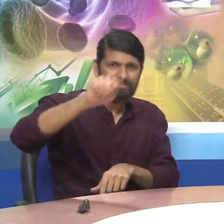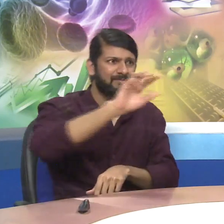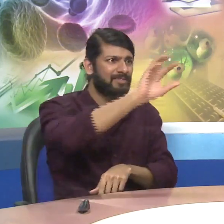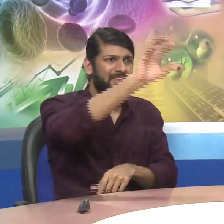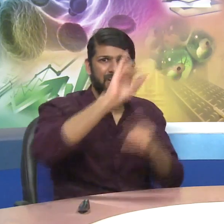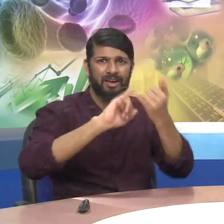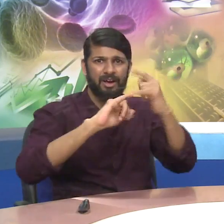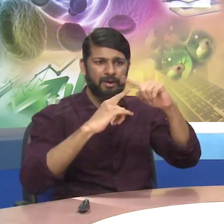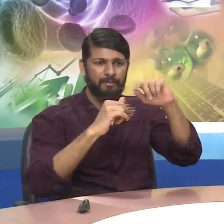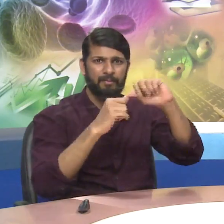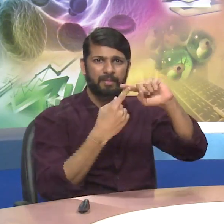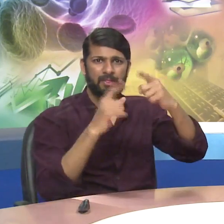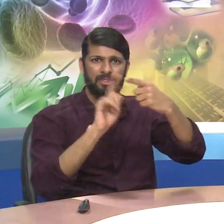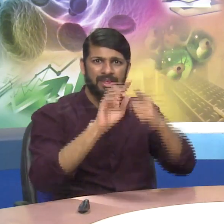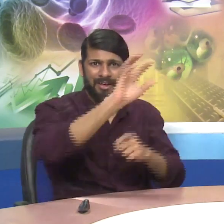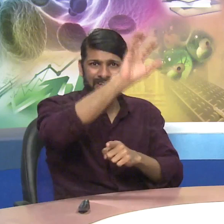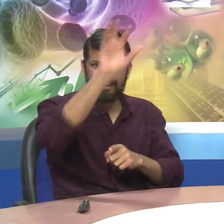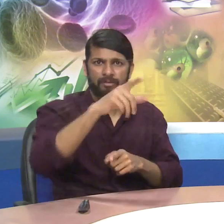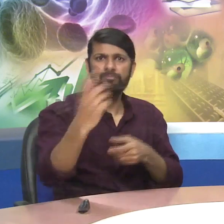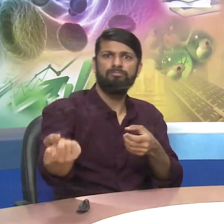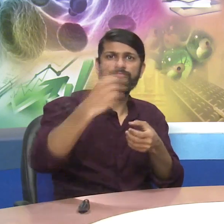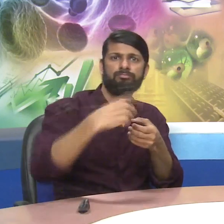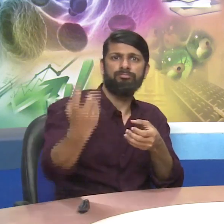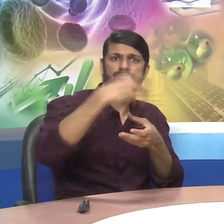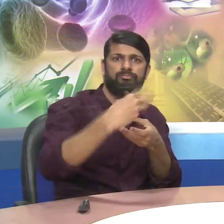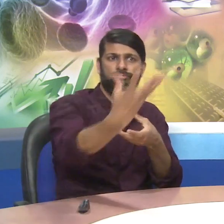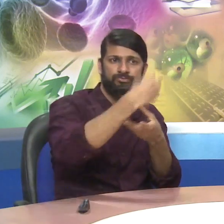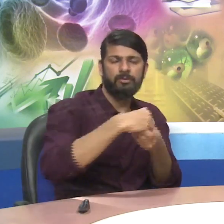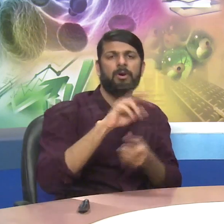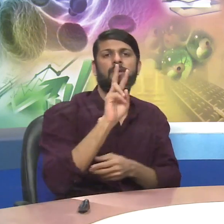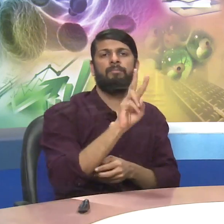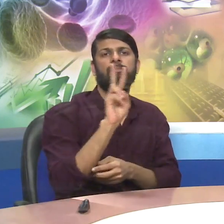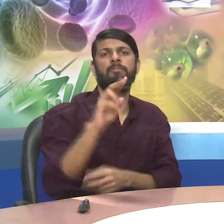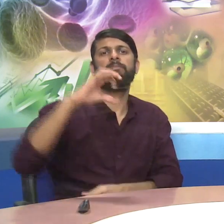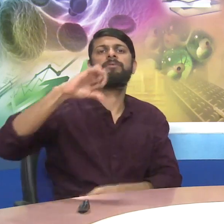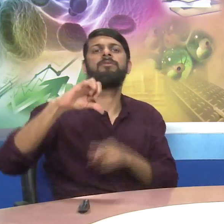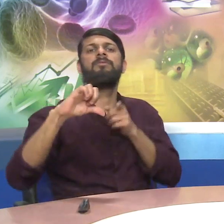229 members were elected by the provincial assemblies,